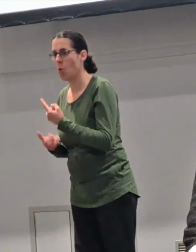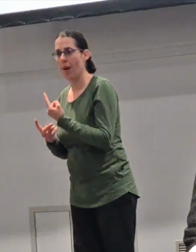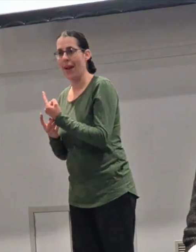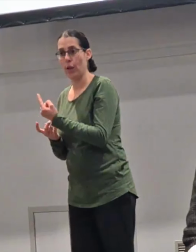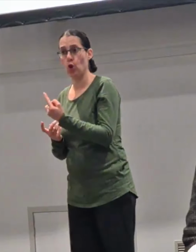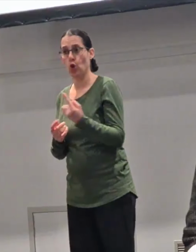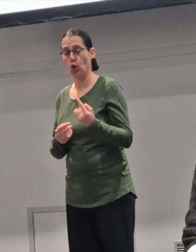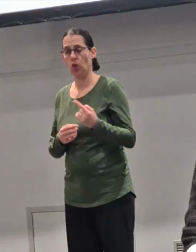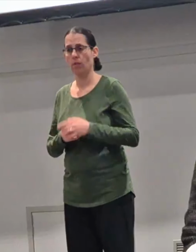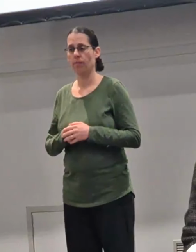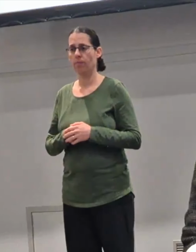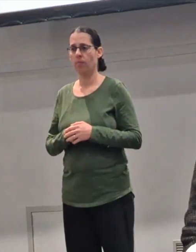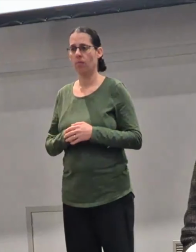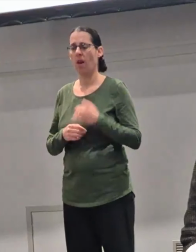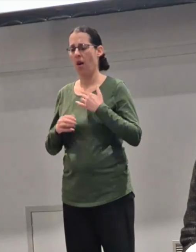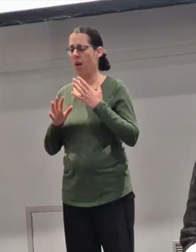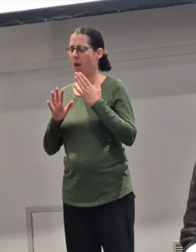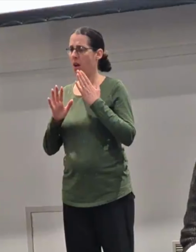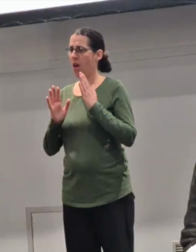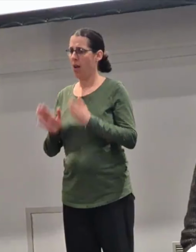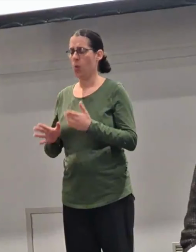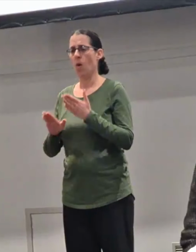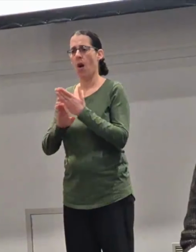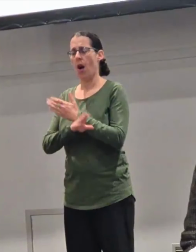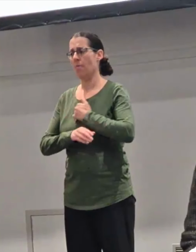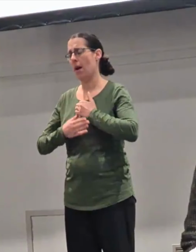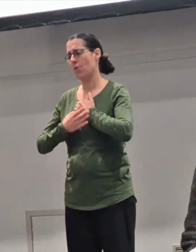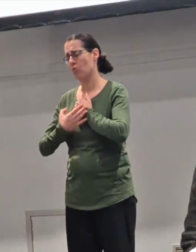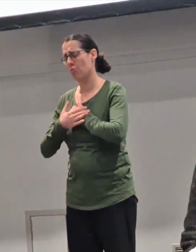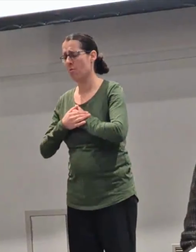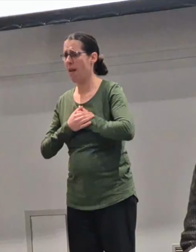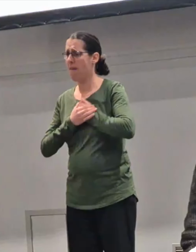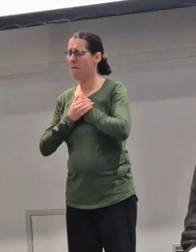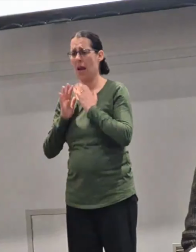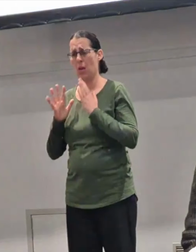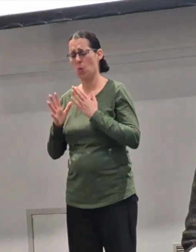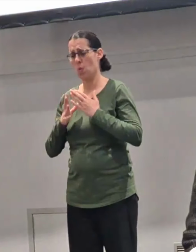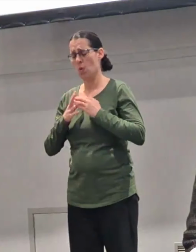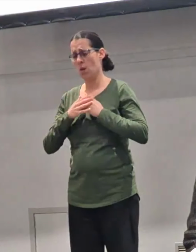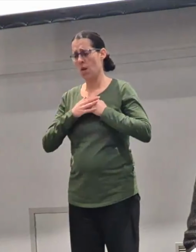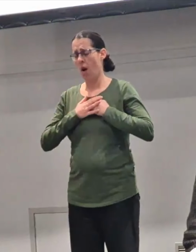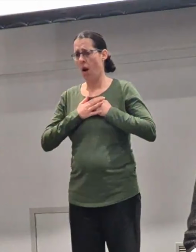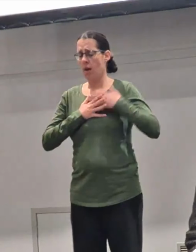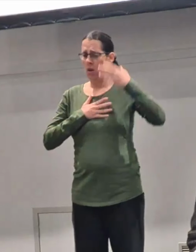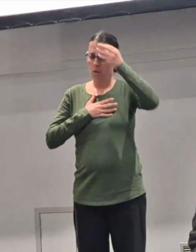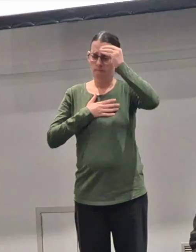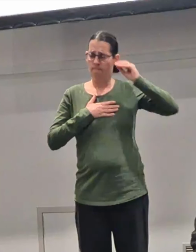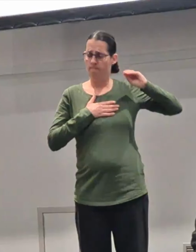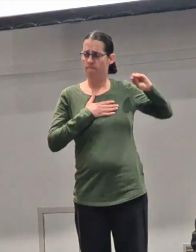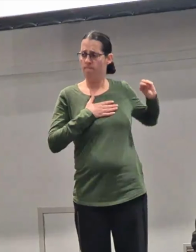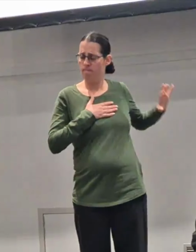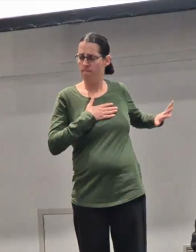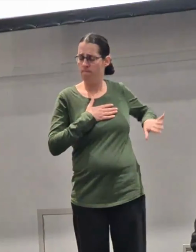and I had to hide my grief. I had to smile to them. I forced myself.